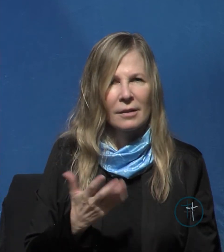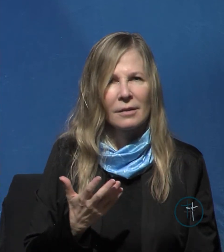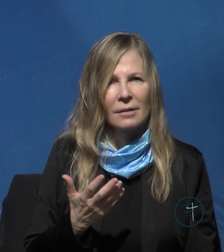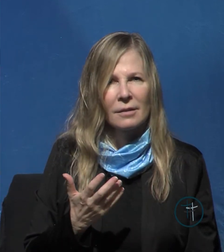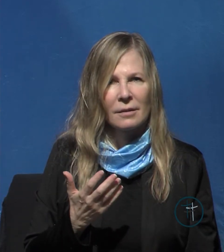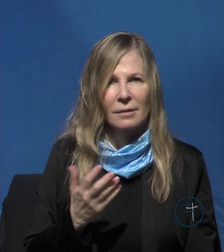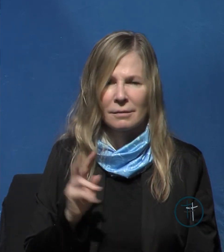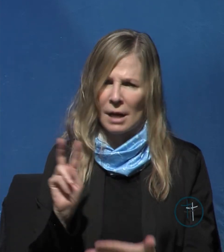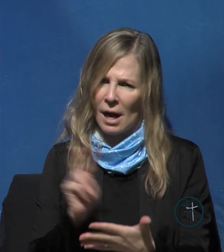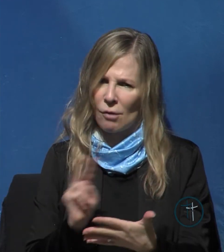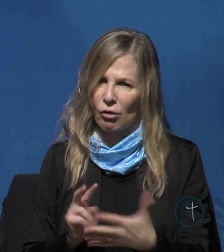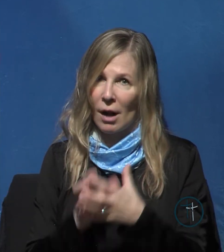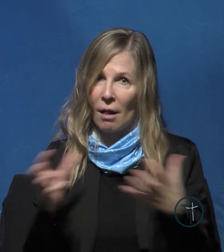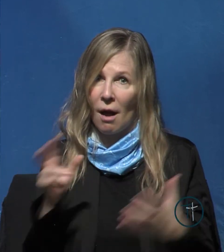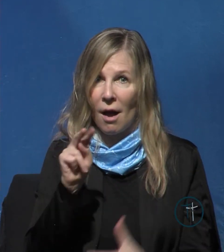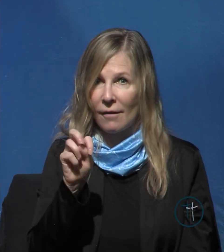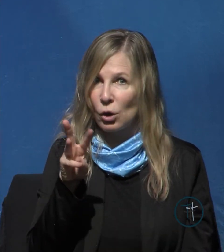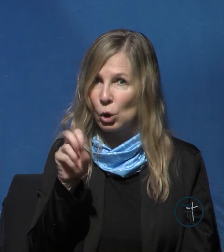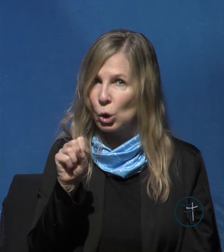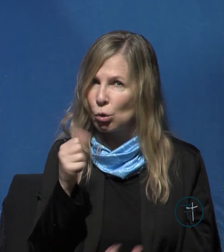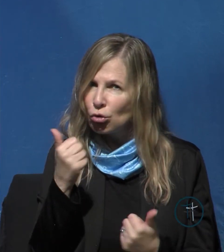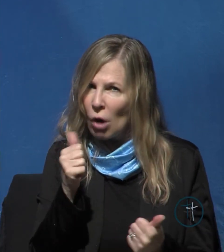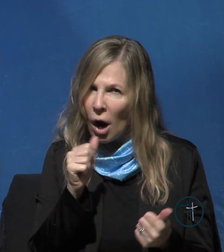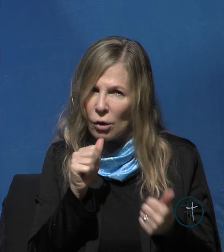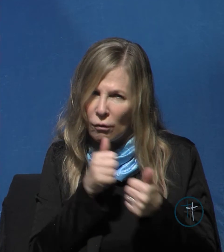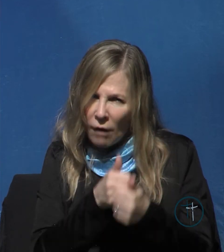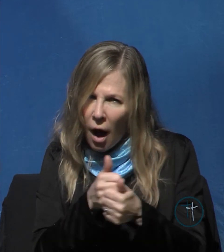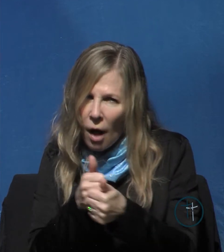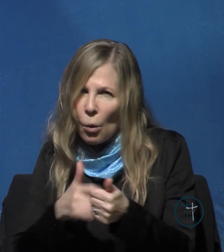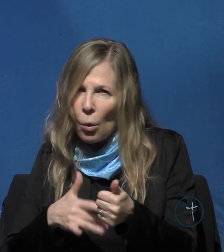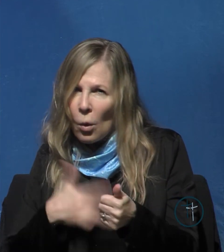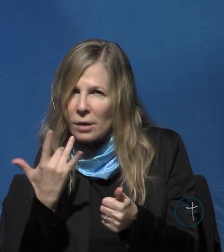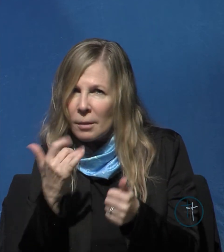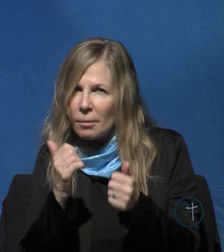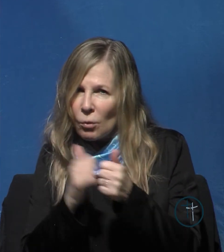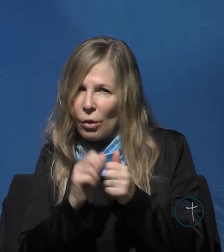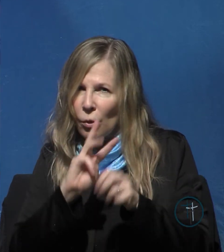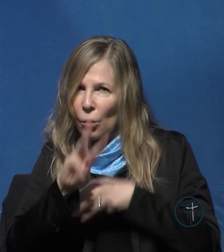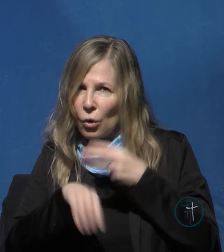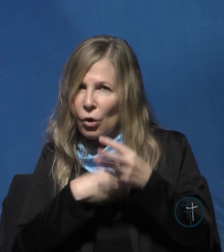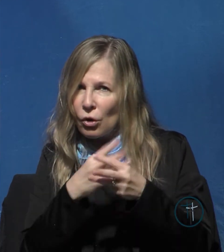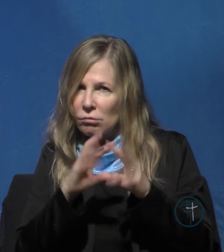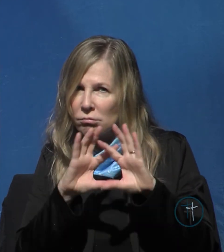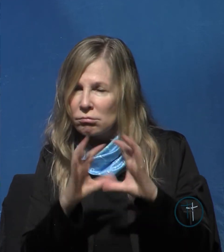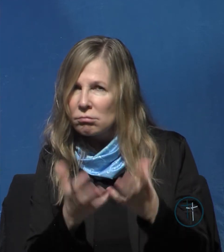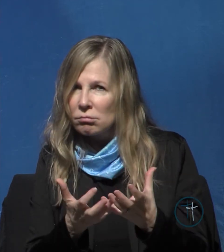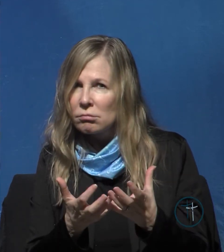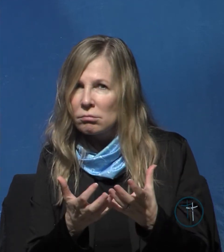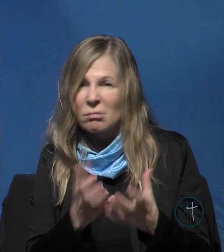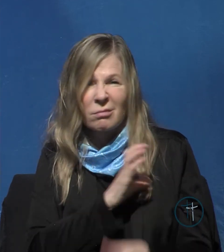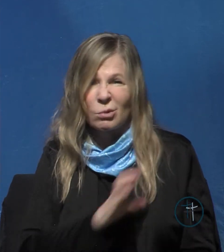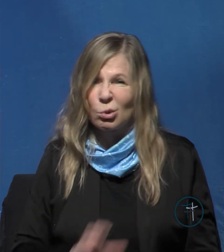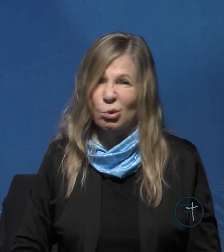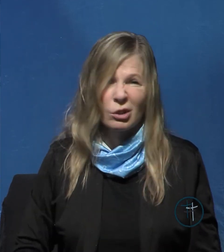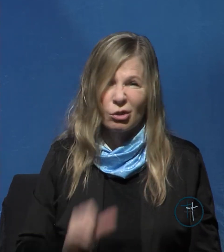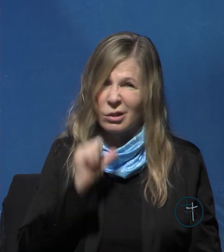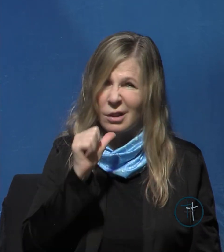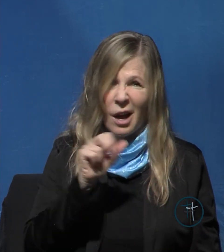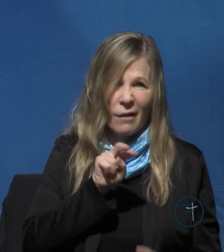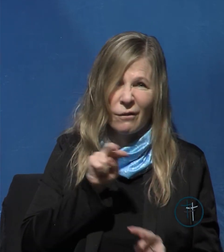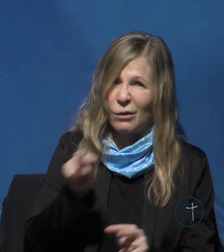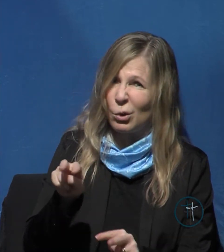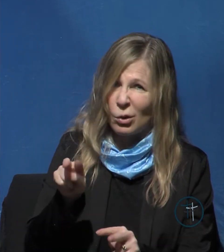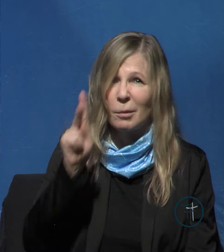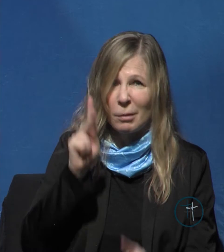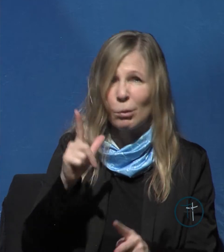I read a lot of news because I'm always trying to keep track of what's going on in the world. And Christians aren't viewed as those who